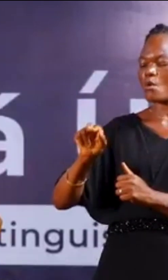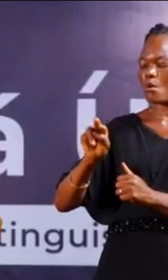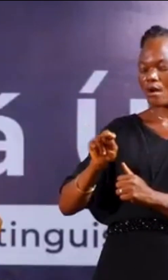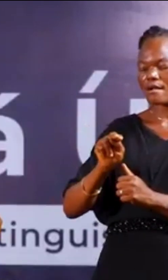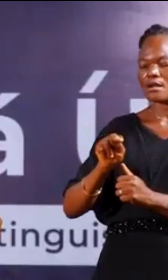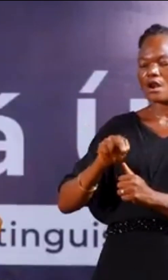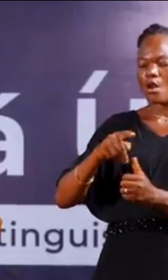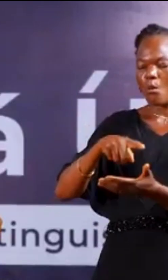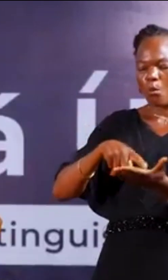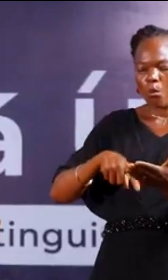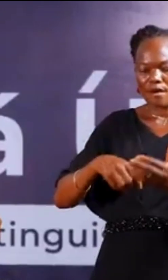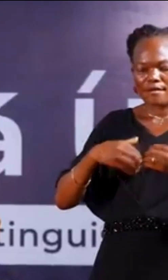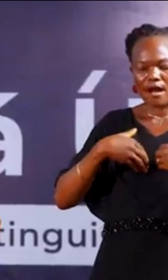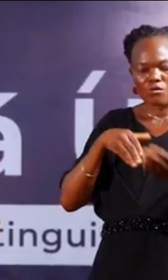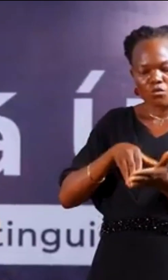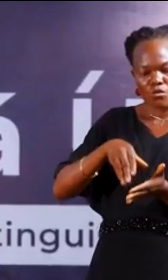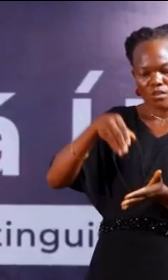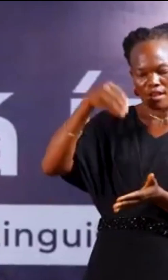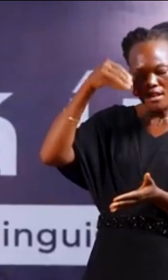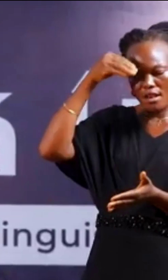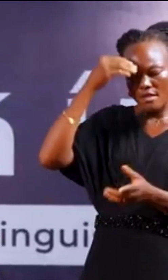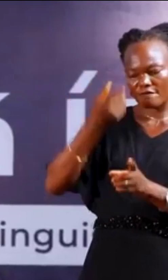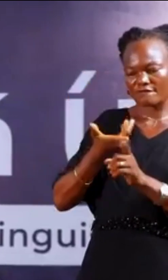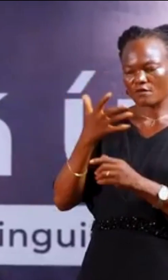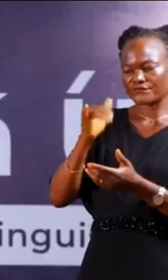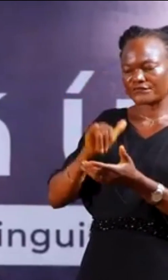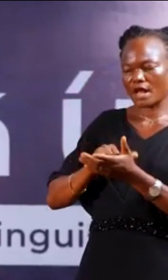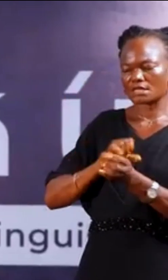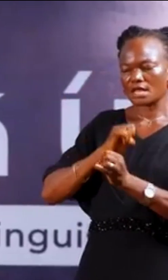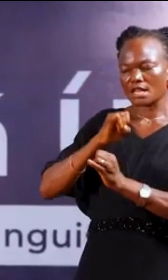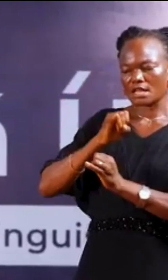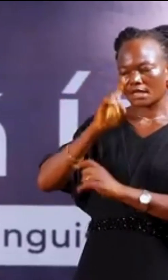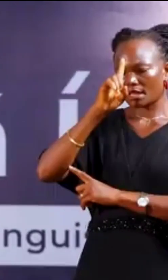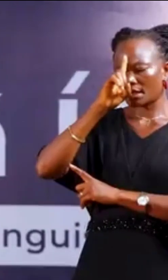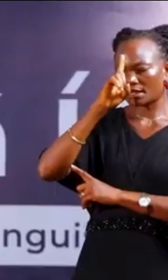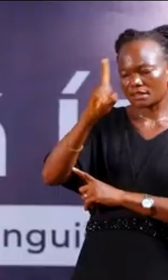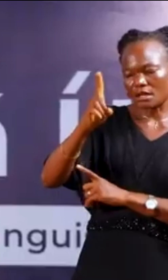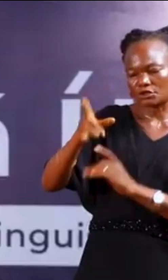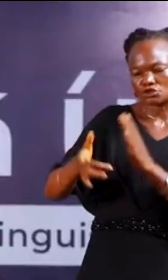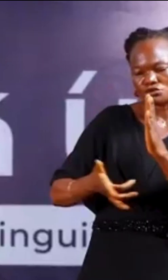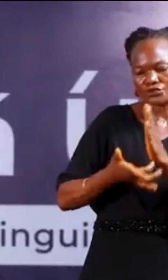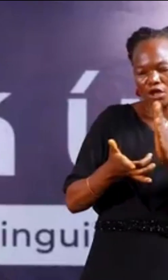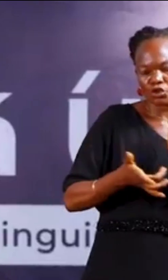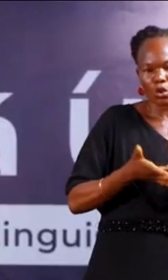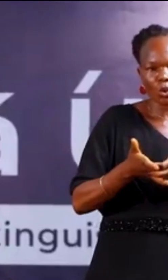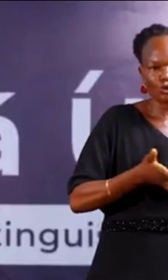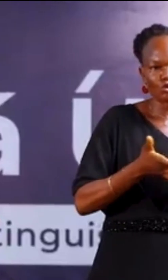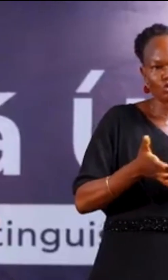do we learn from the intellectual,